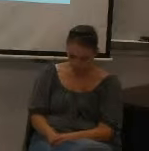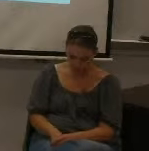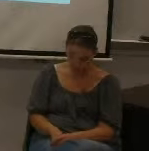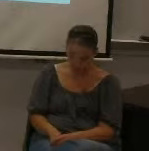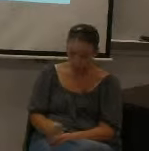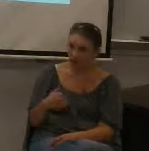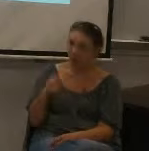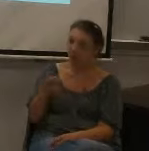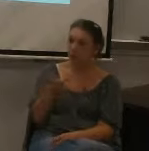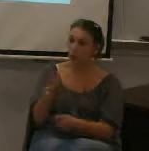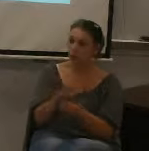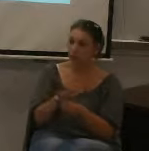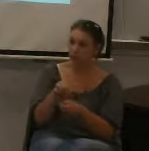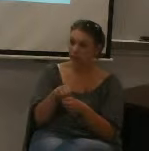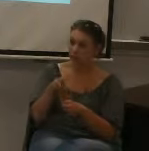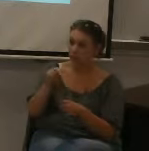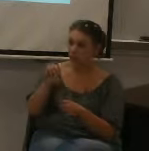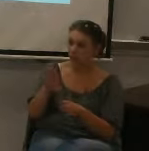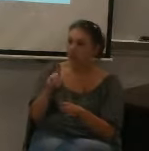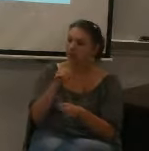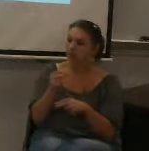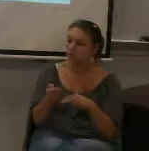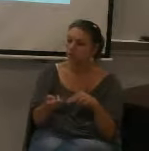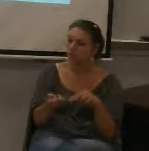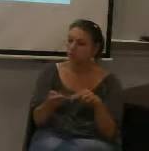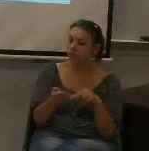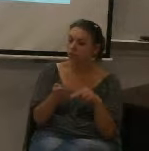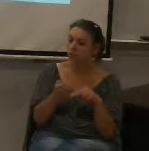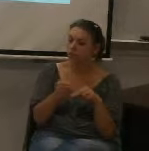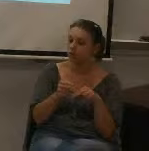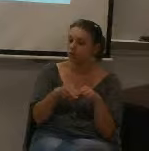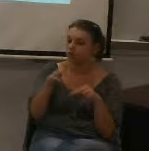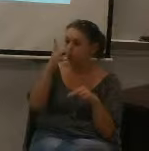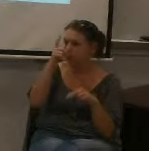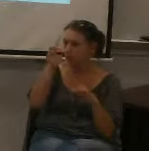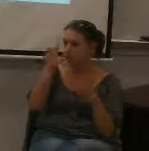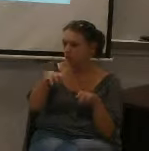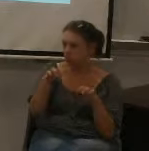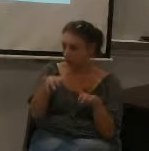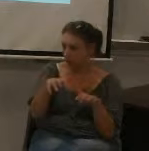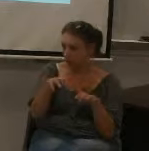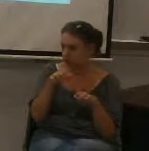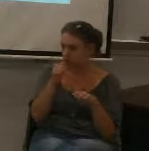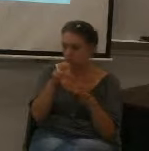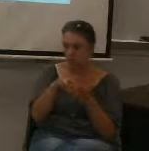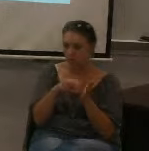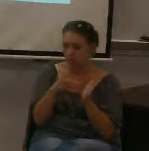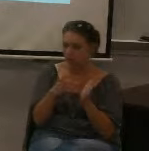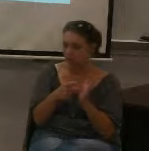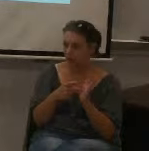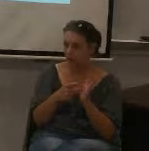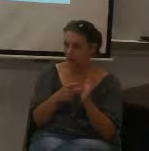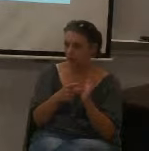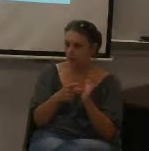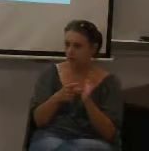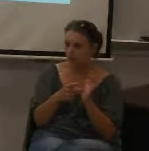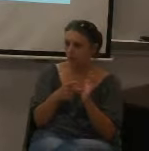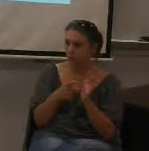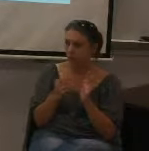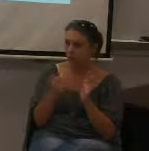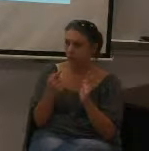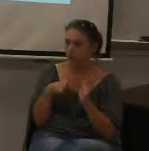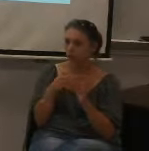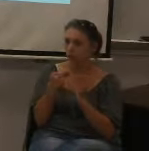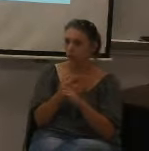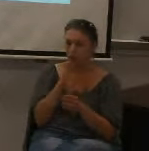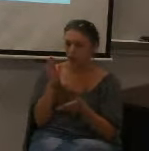Nebraska where it's actually coming up, just because of precipitation, it's not being used fast enough to be replenished. So there are areas where it's